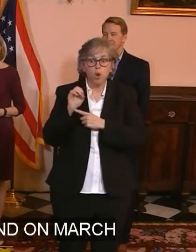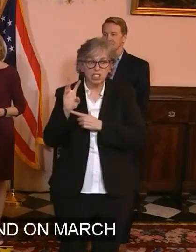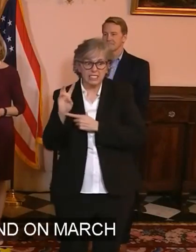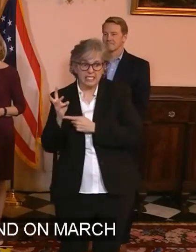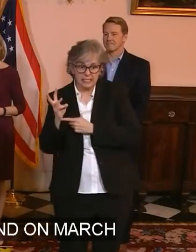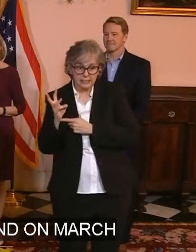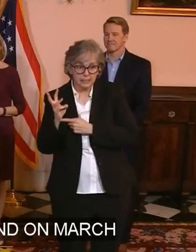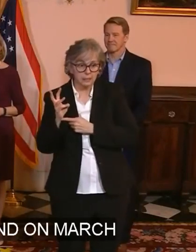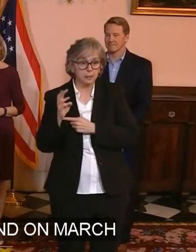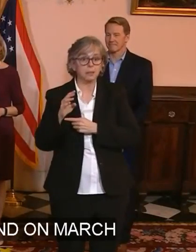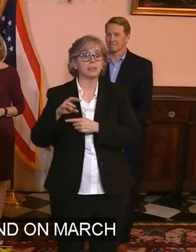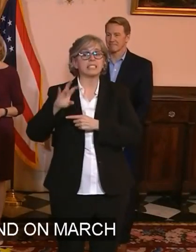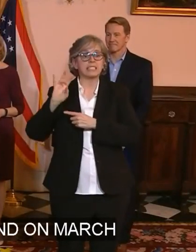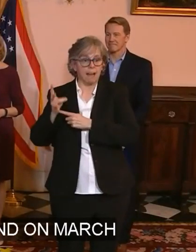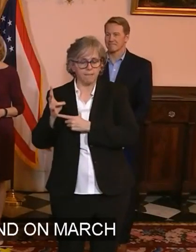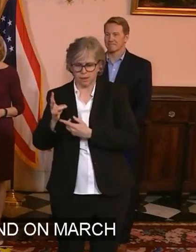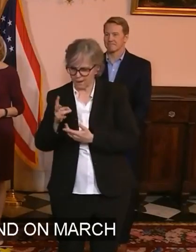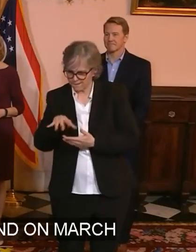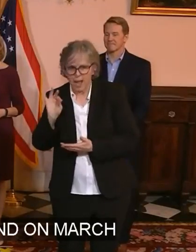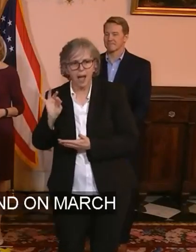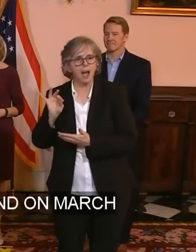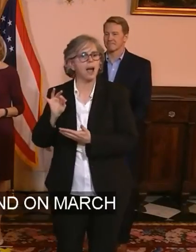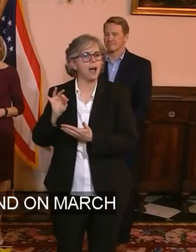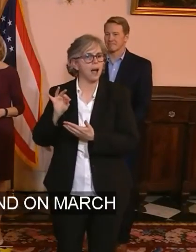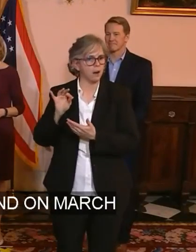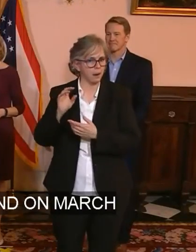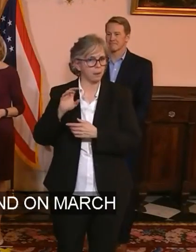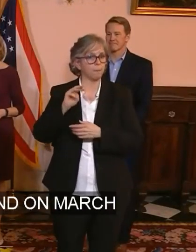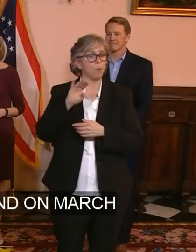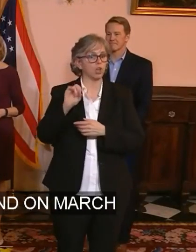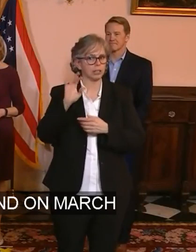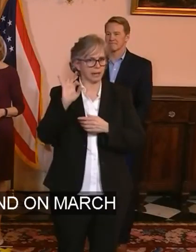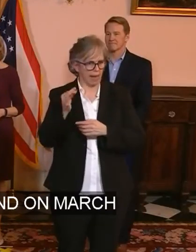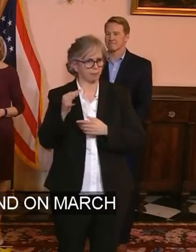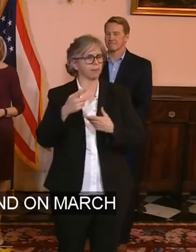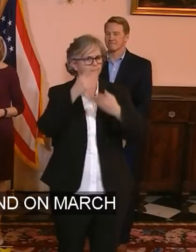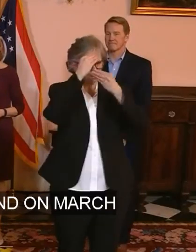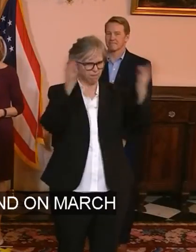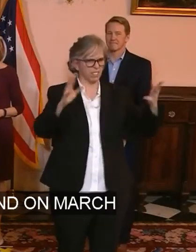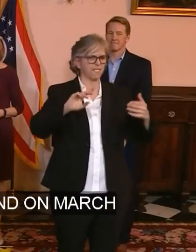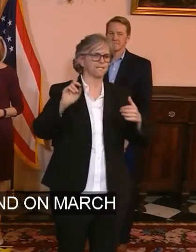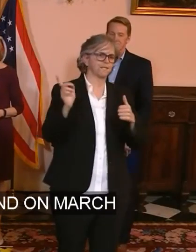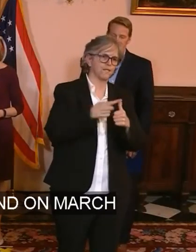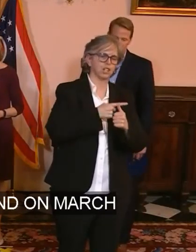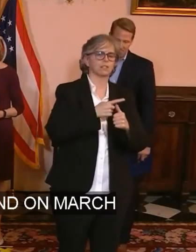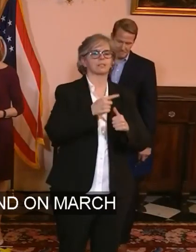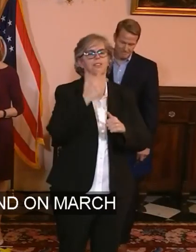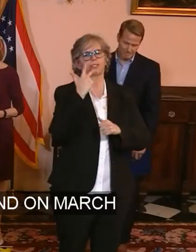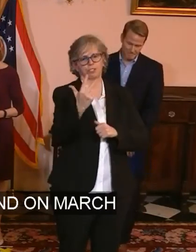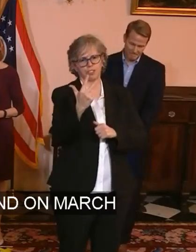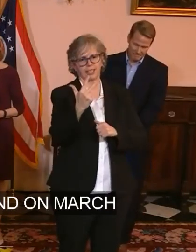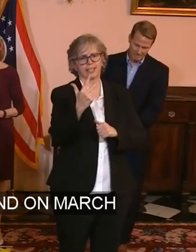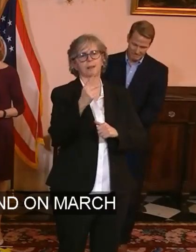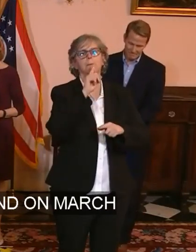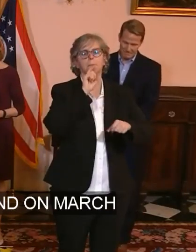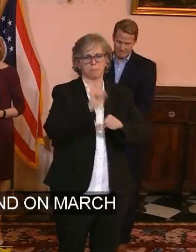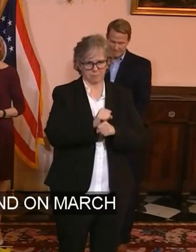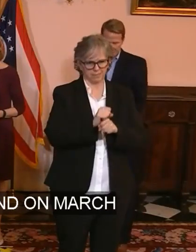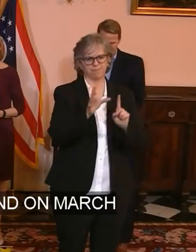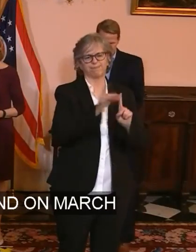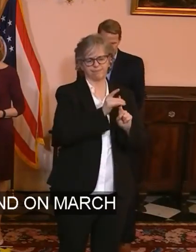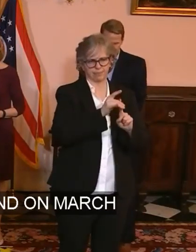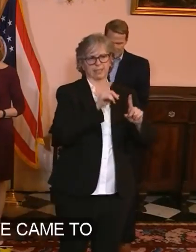on the 9th, we came to you with our first positive 3 cases. So our ability to rapidly test, we began to